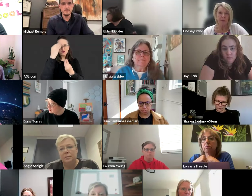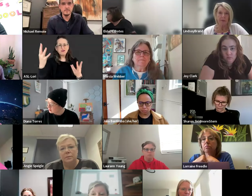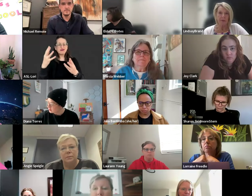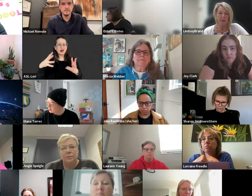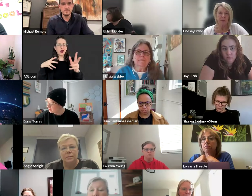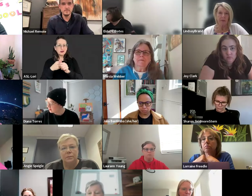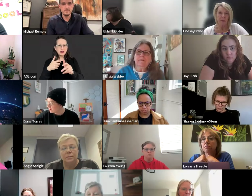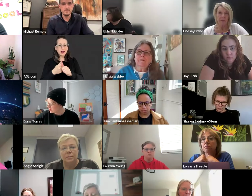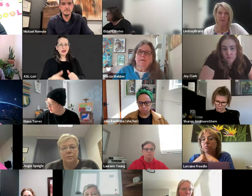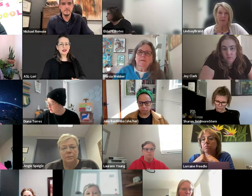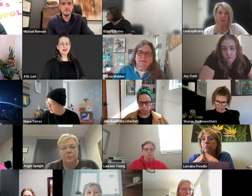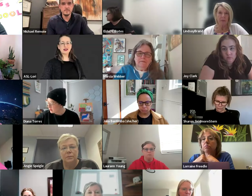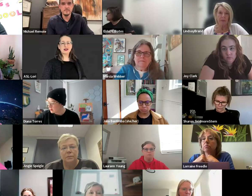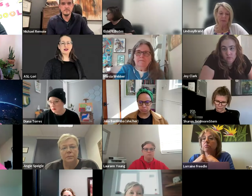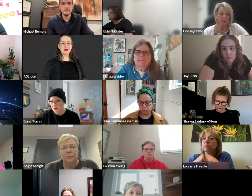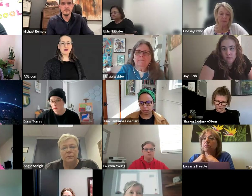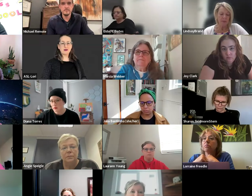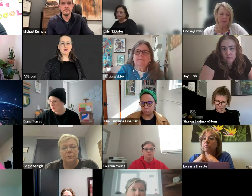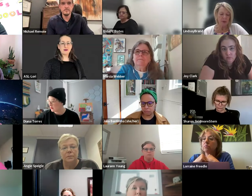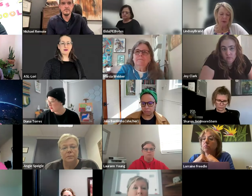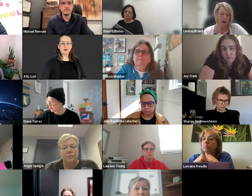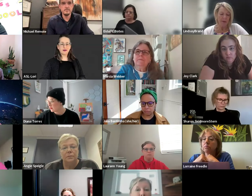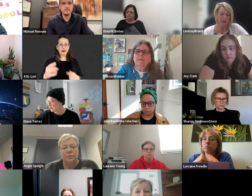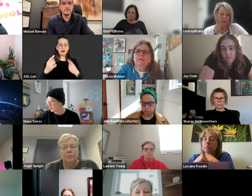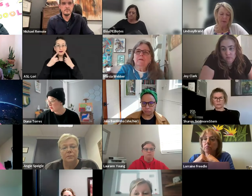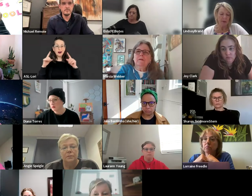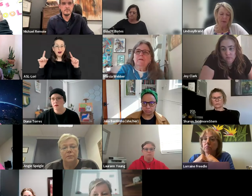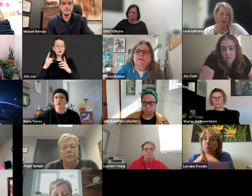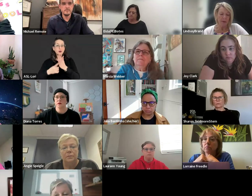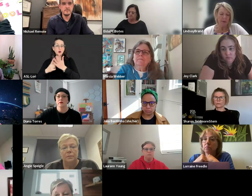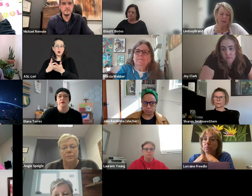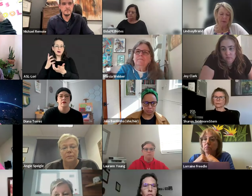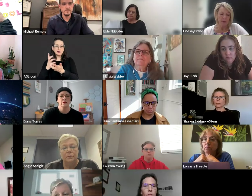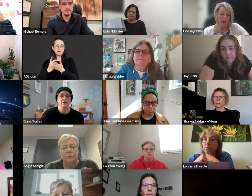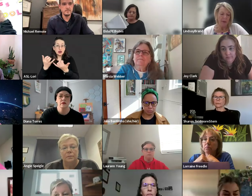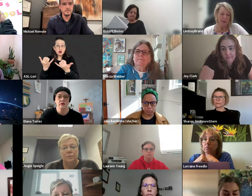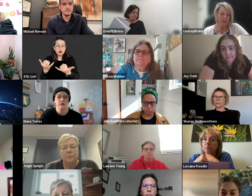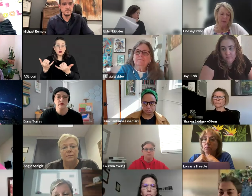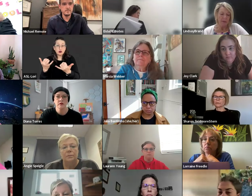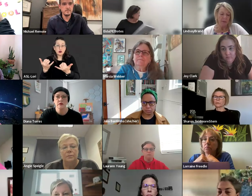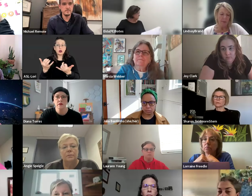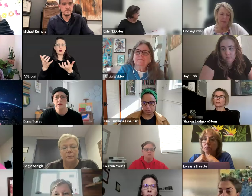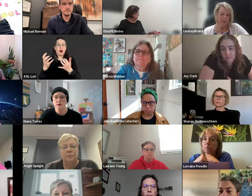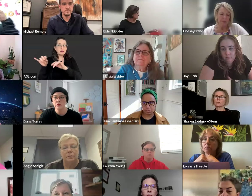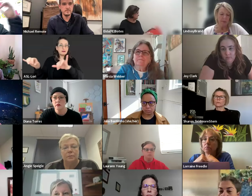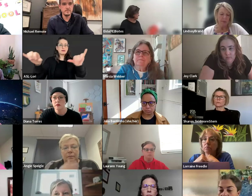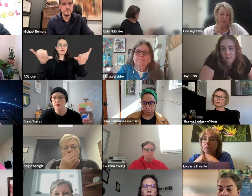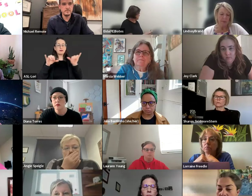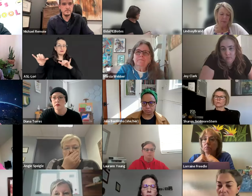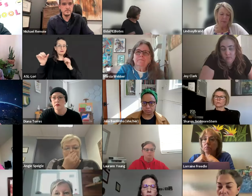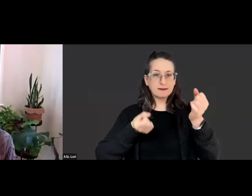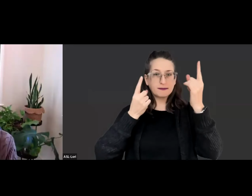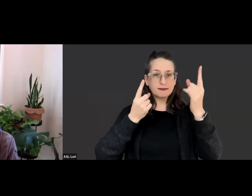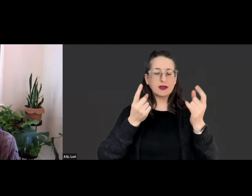are, pertinent, and we want you guys to have the most updated information, and we want everybody to be aware of that as soon